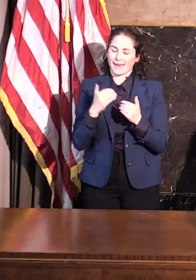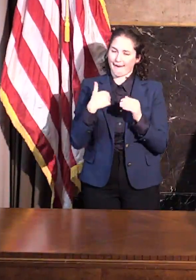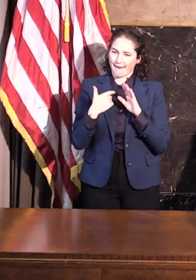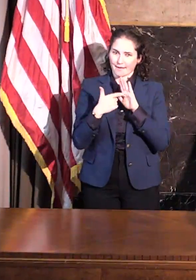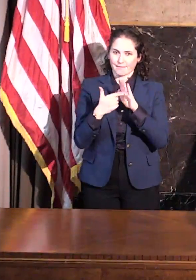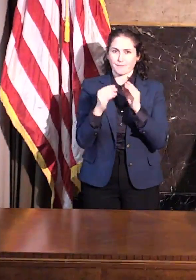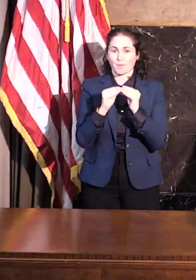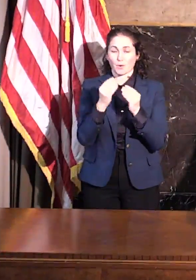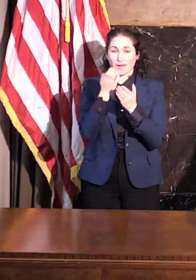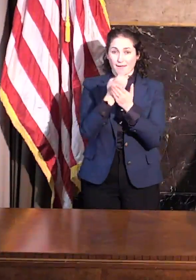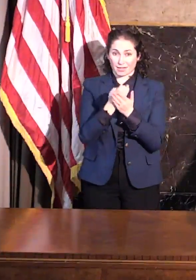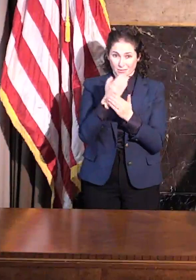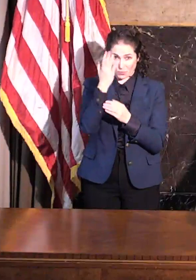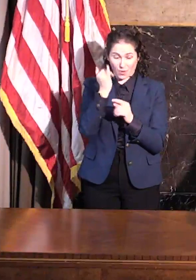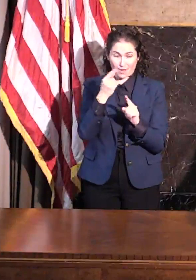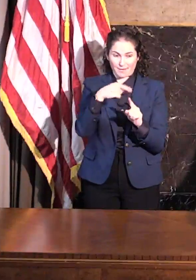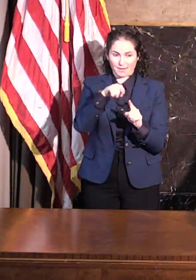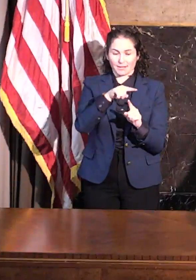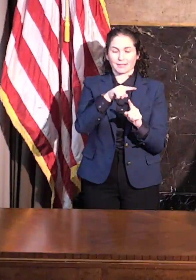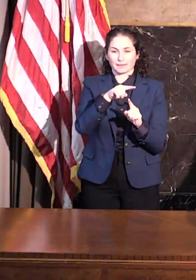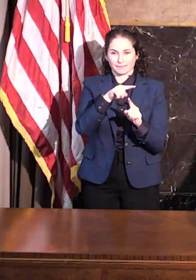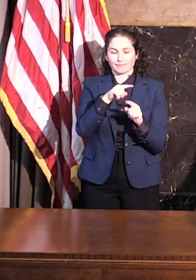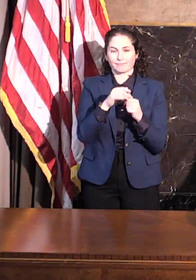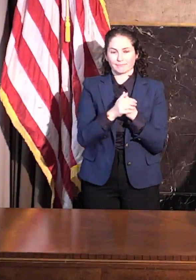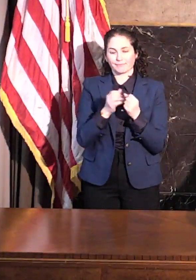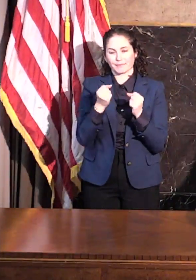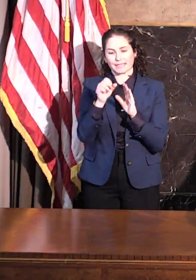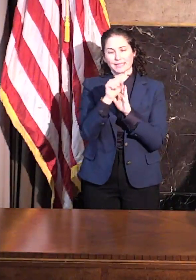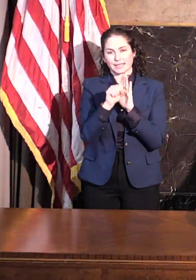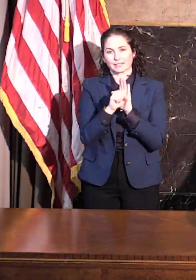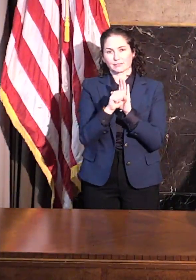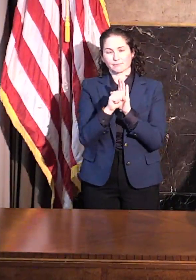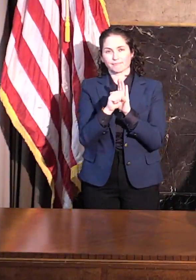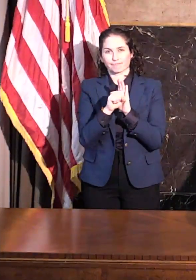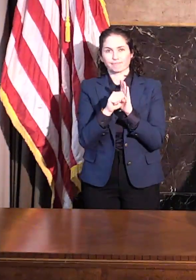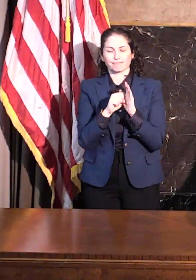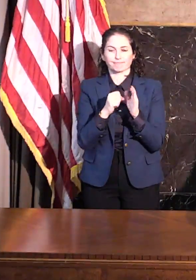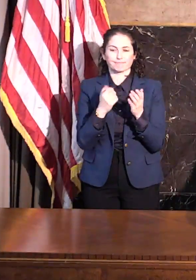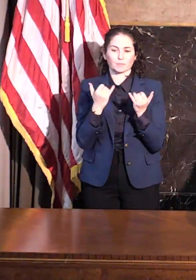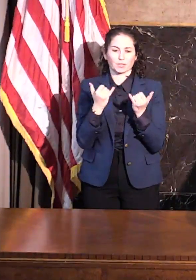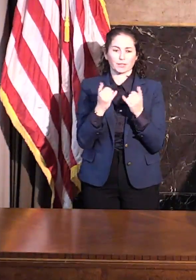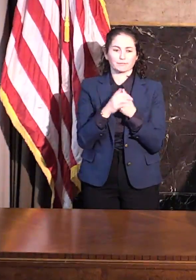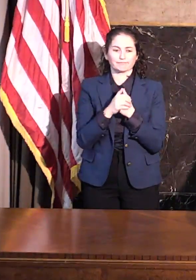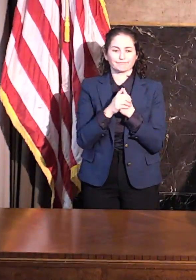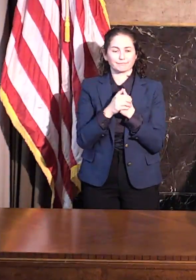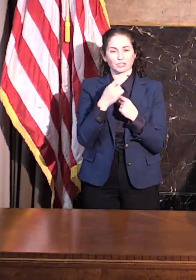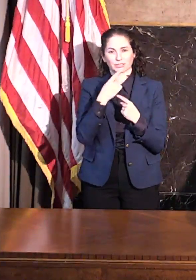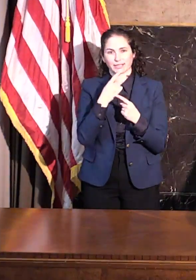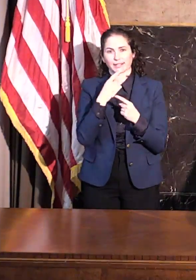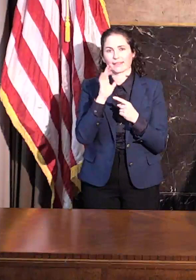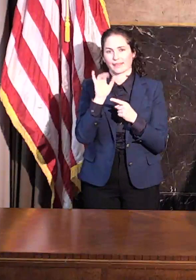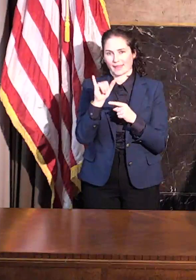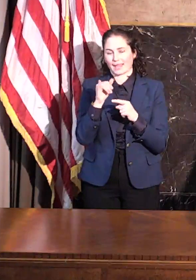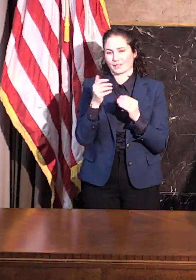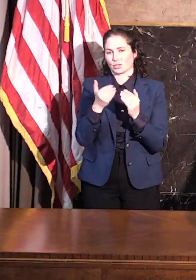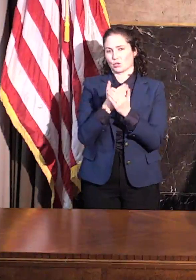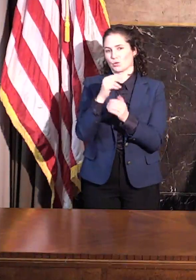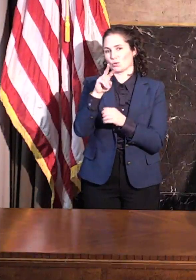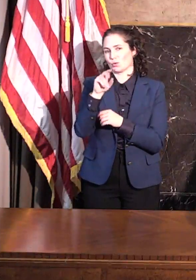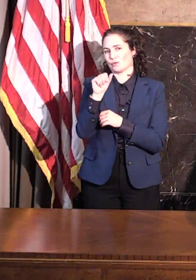cases. So these are good trends. They're great trends, actually, and they're